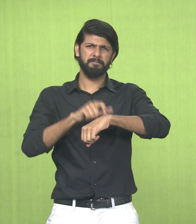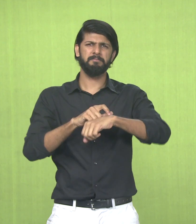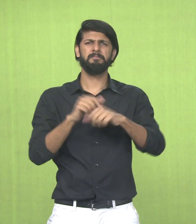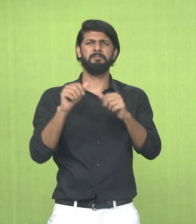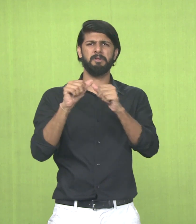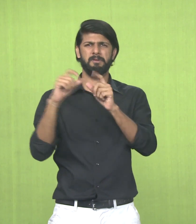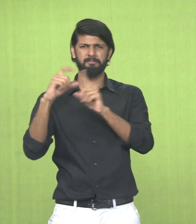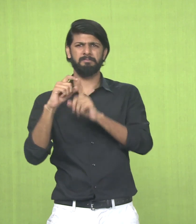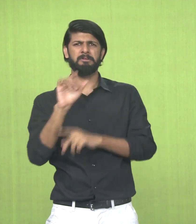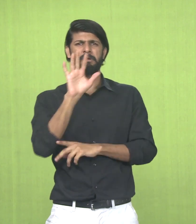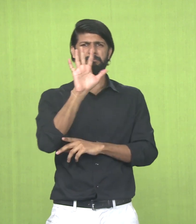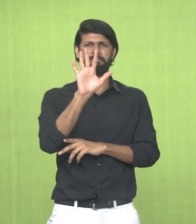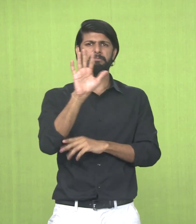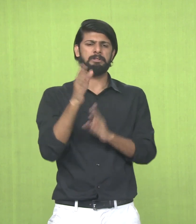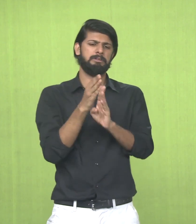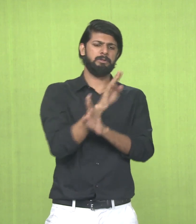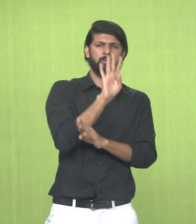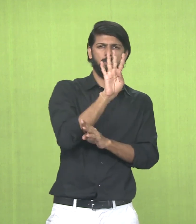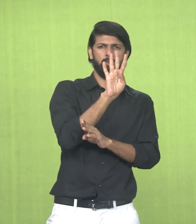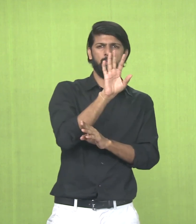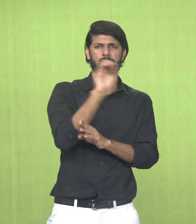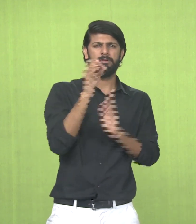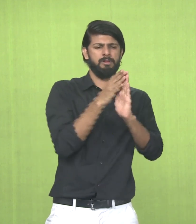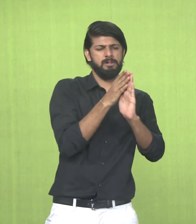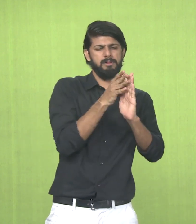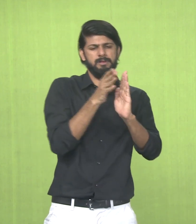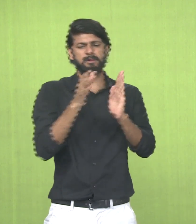Period of the painting is late 5th century AD.